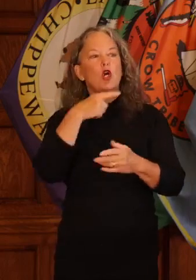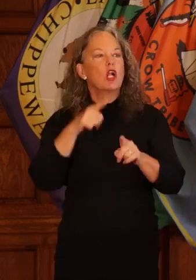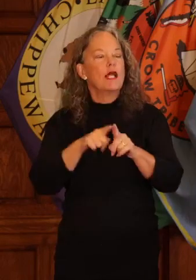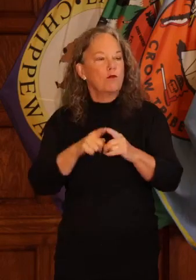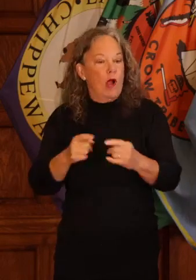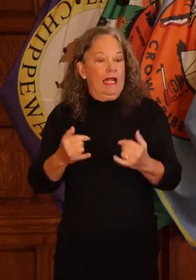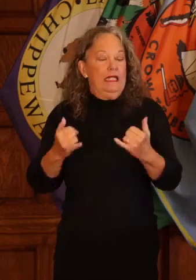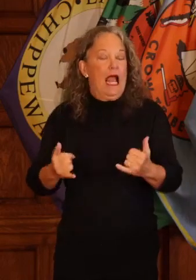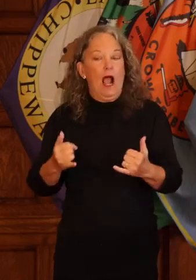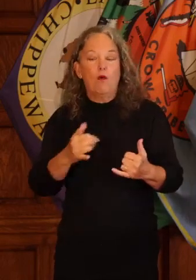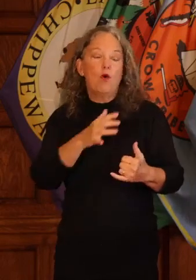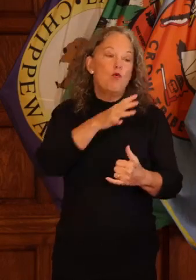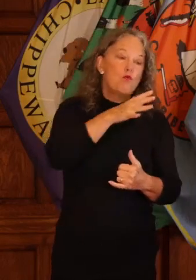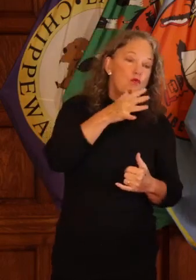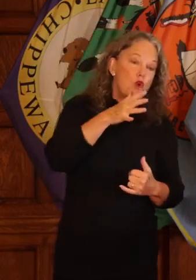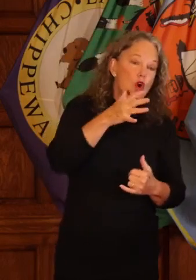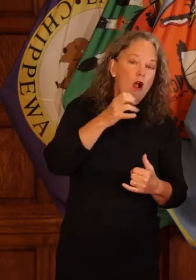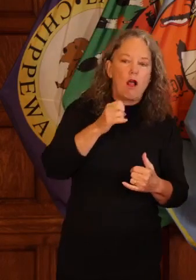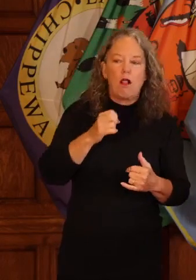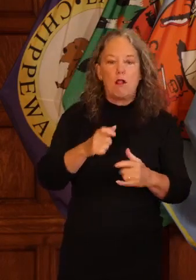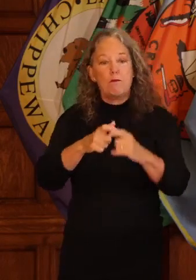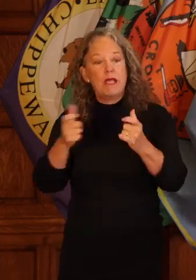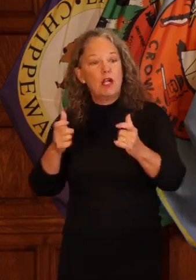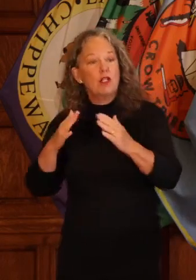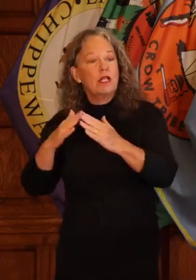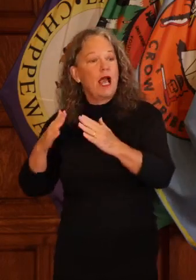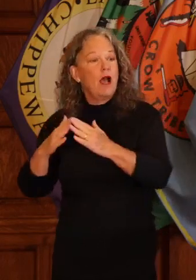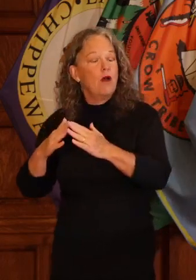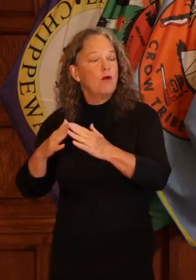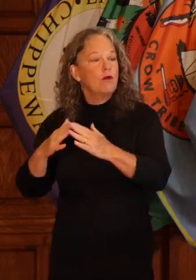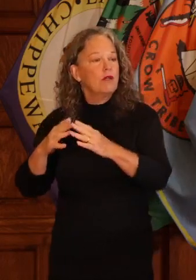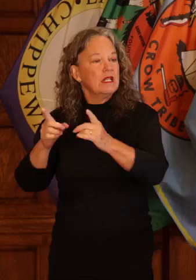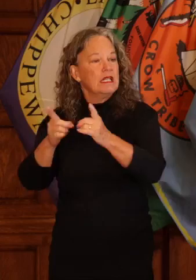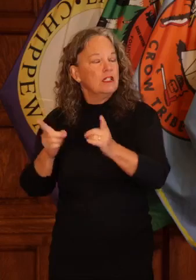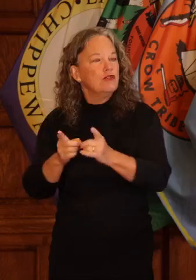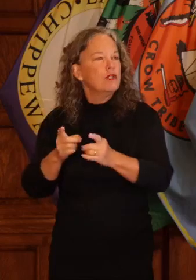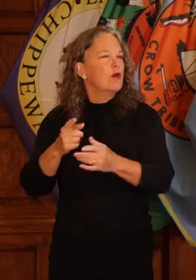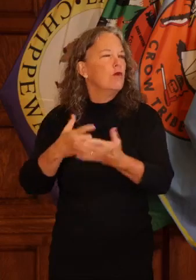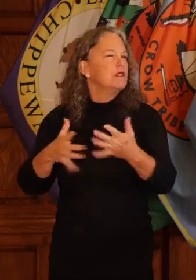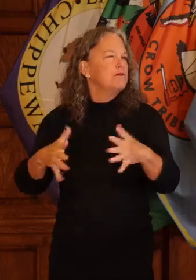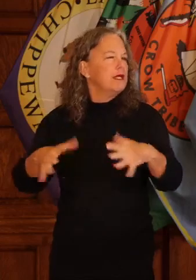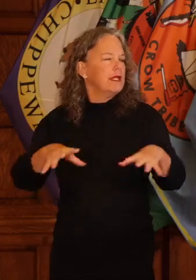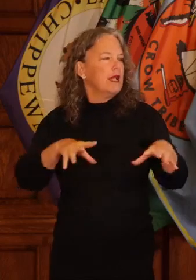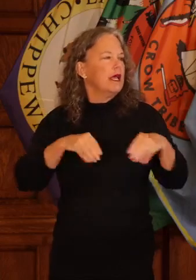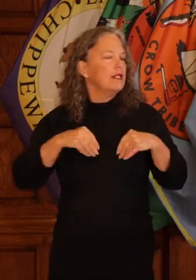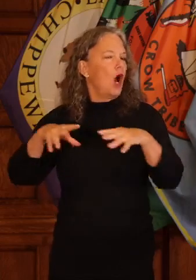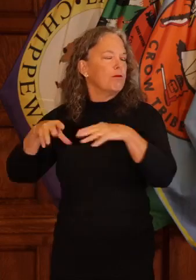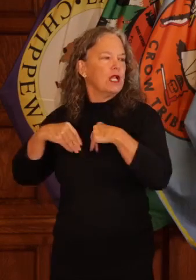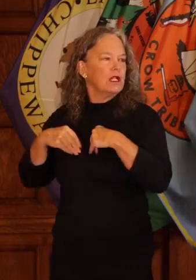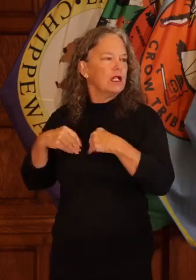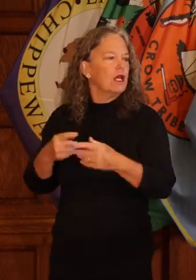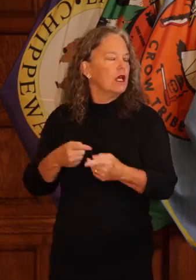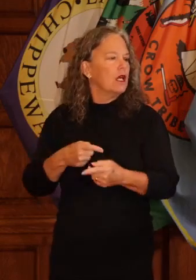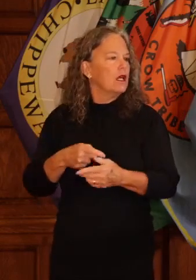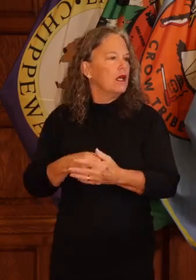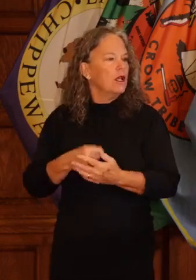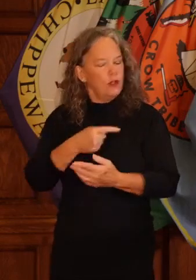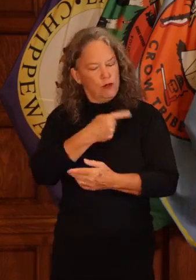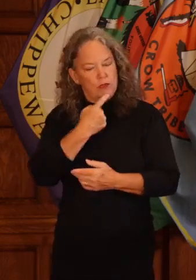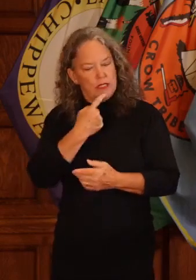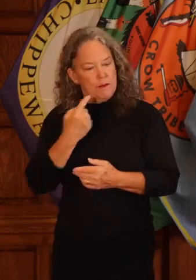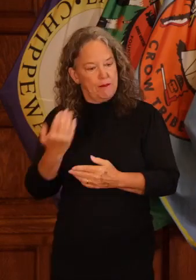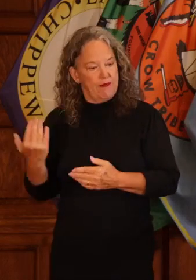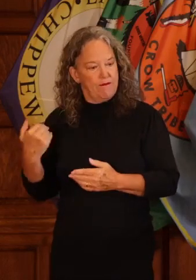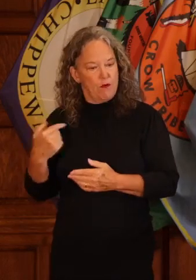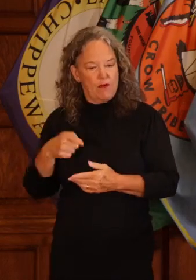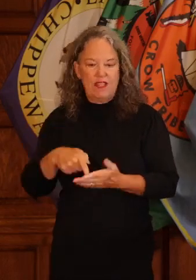like rural versus more bigger urban districts in terms of what has been adopted? Because I think I remember you saying at one point that this wasn't